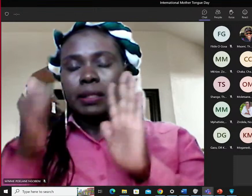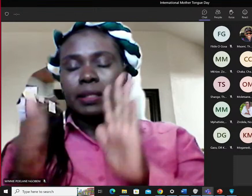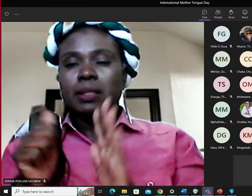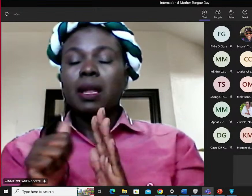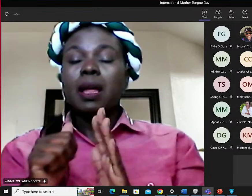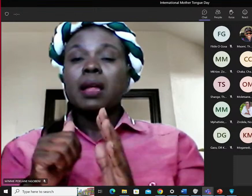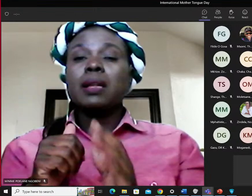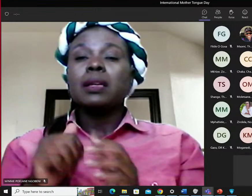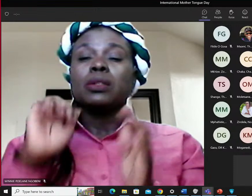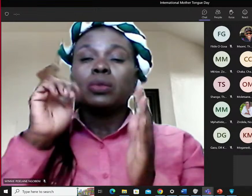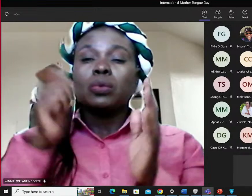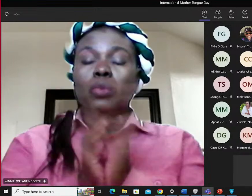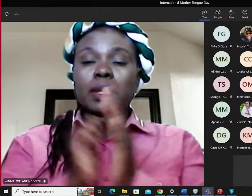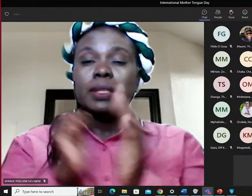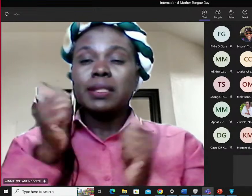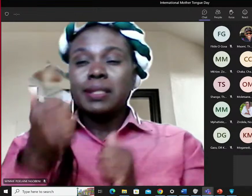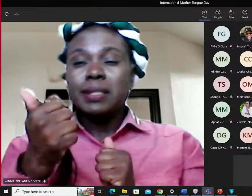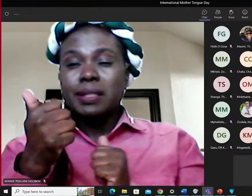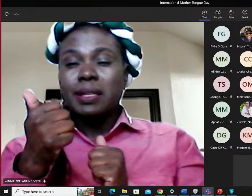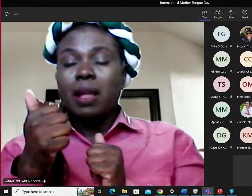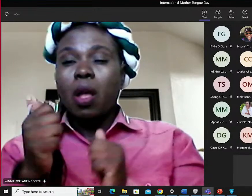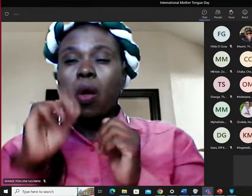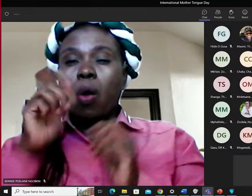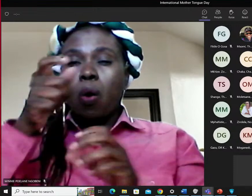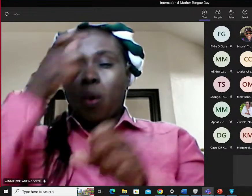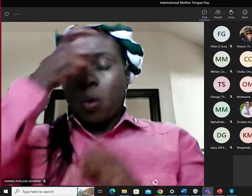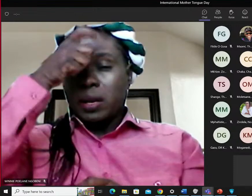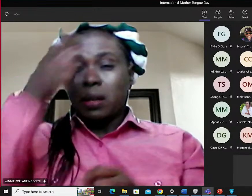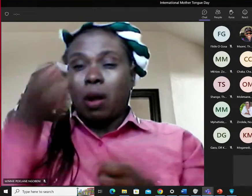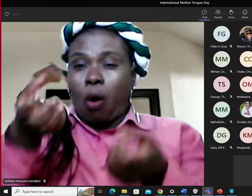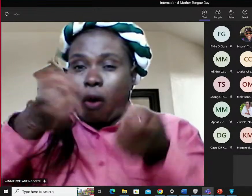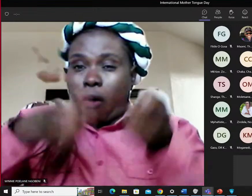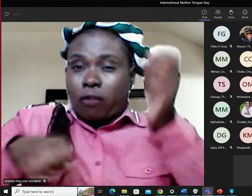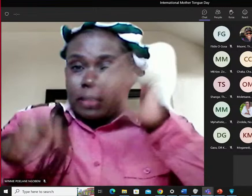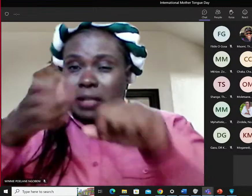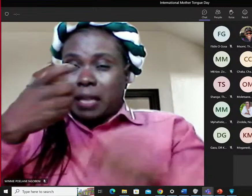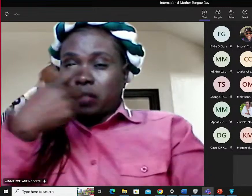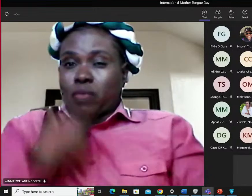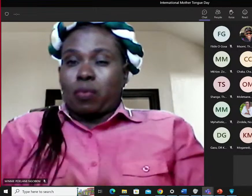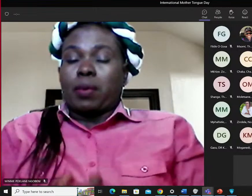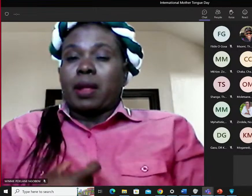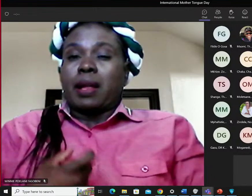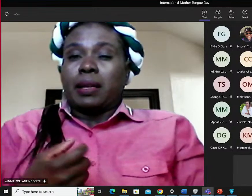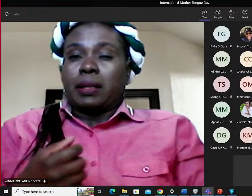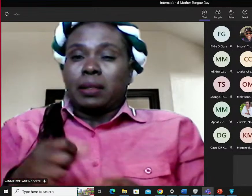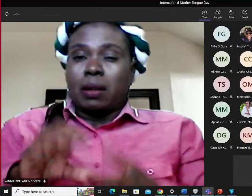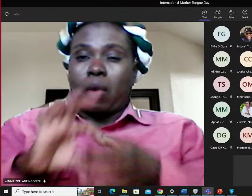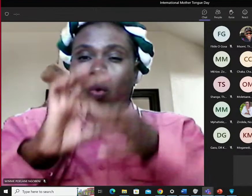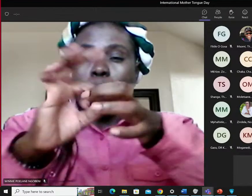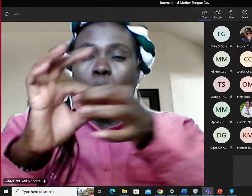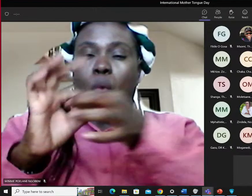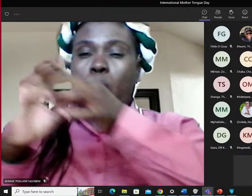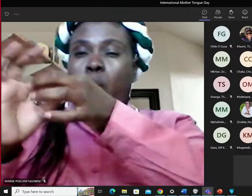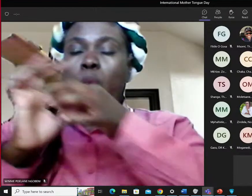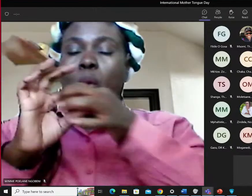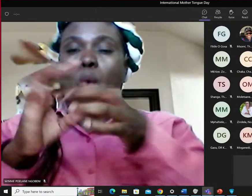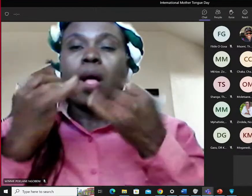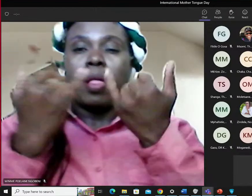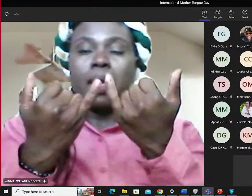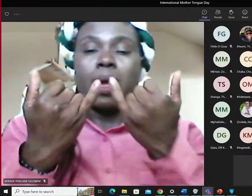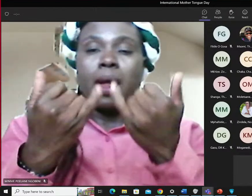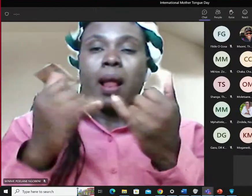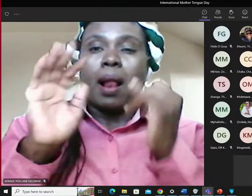a tuition manager in the College of Human Sciences. She coordinated tuition and learner